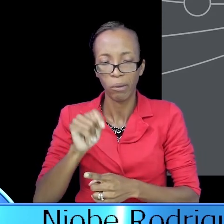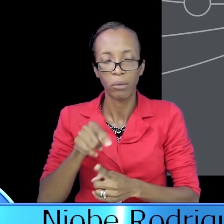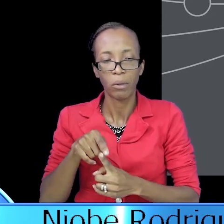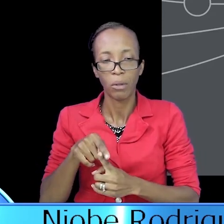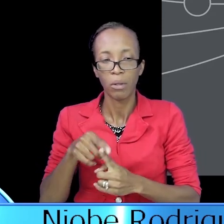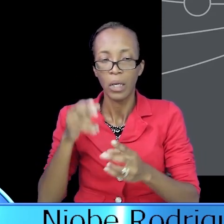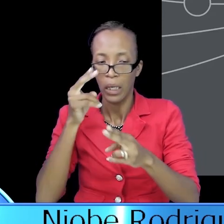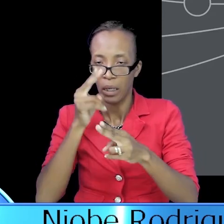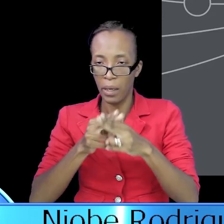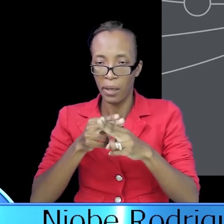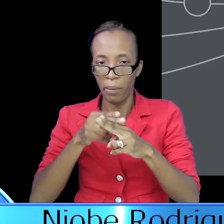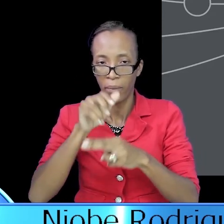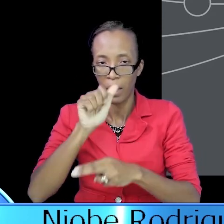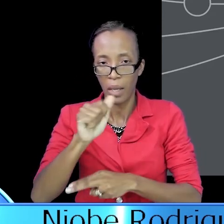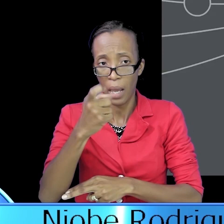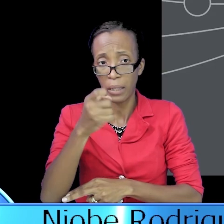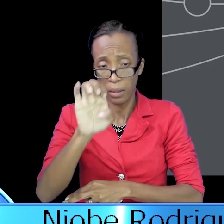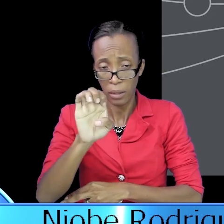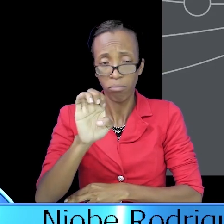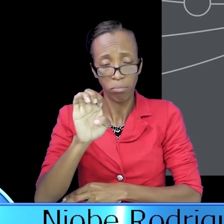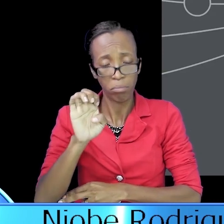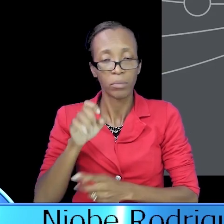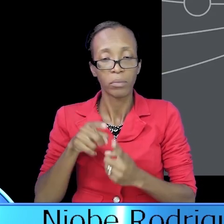just launched a product. Could you talk a